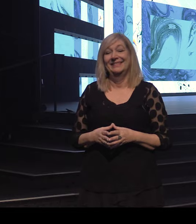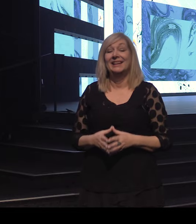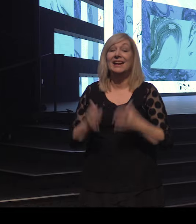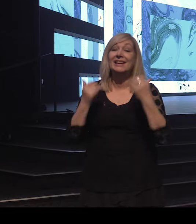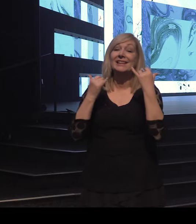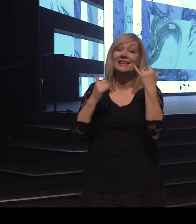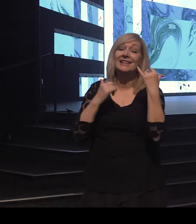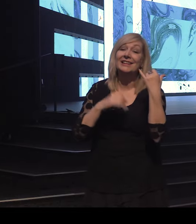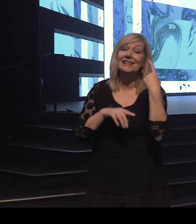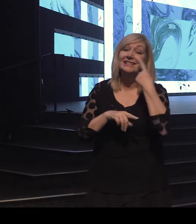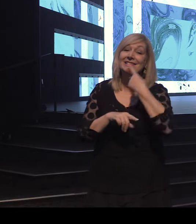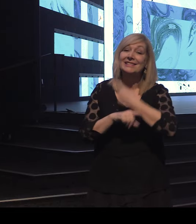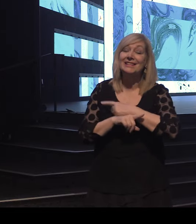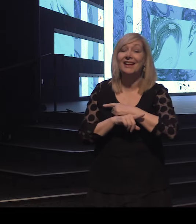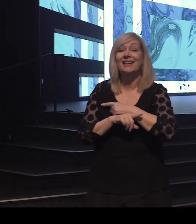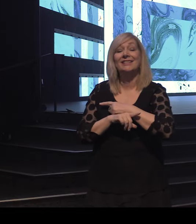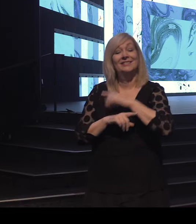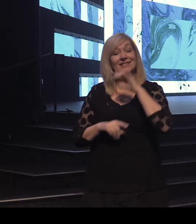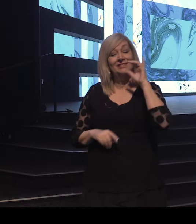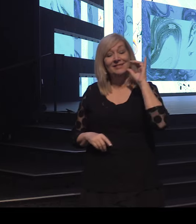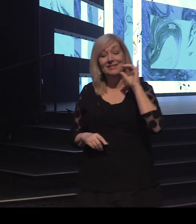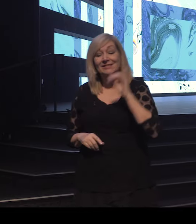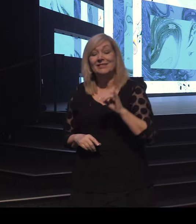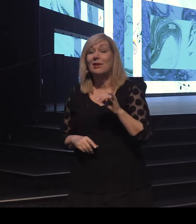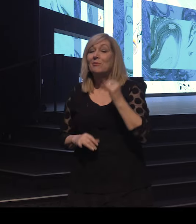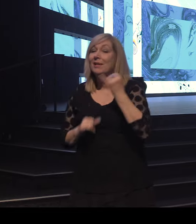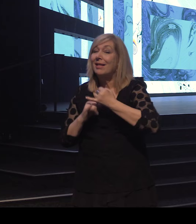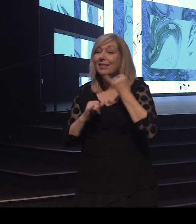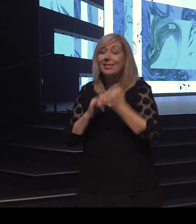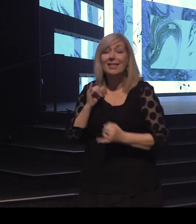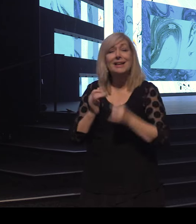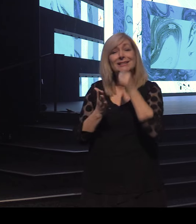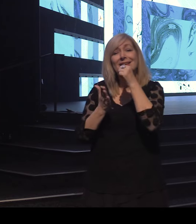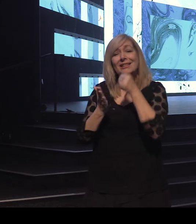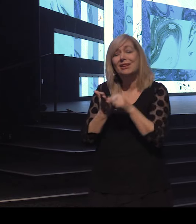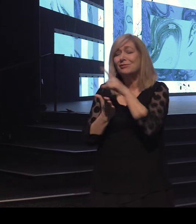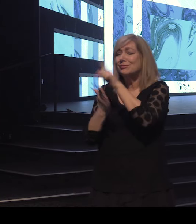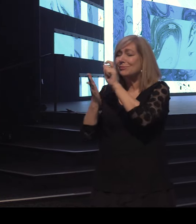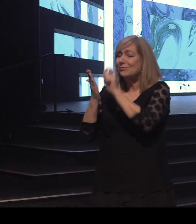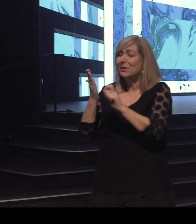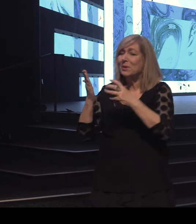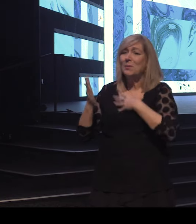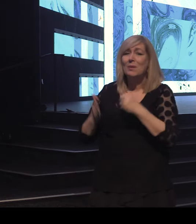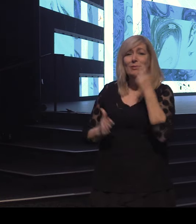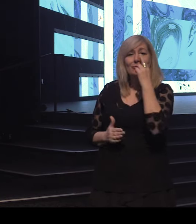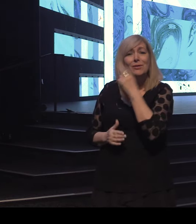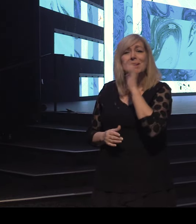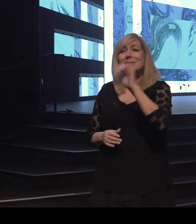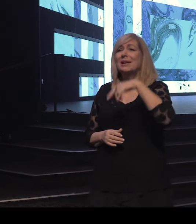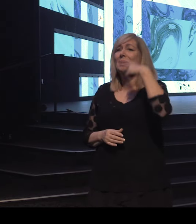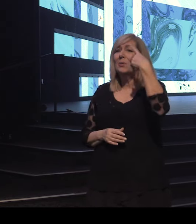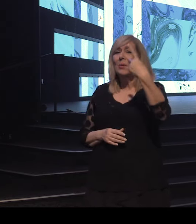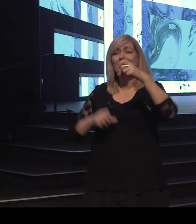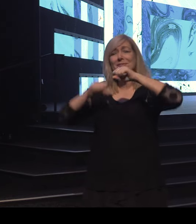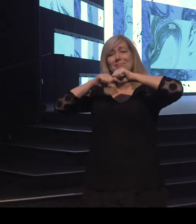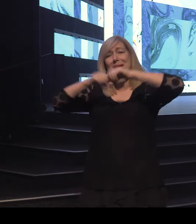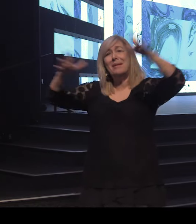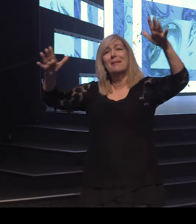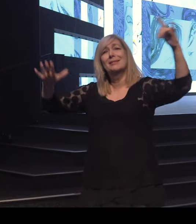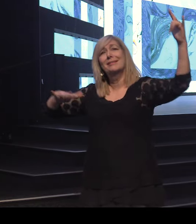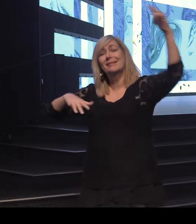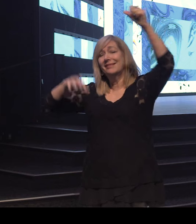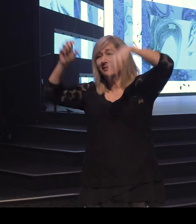And today, marble replicas of that last letter of Sophie Scholl and the White Rose, the one that rained down over